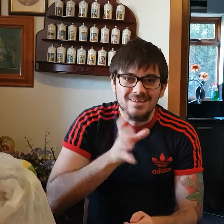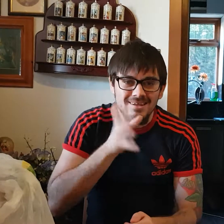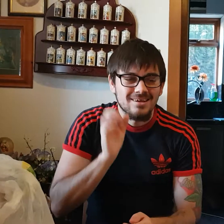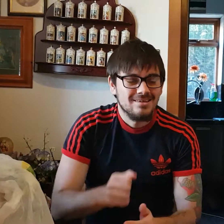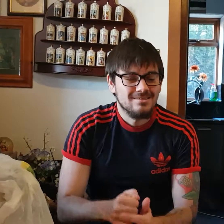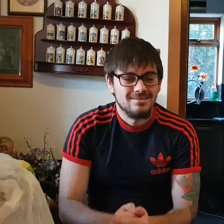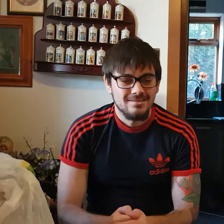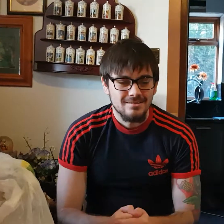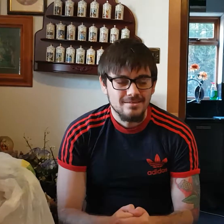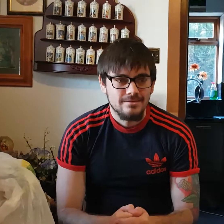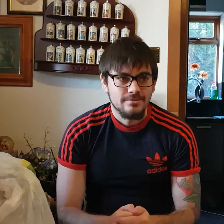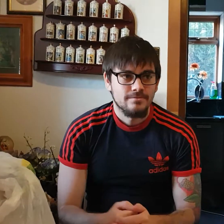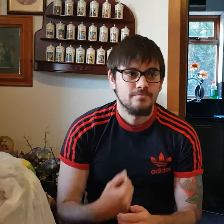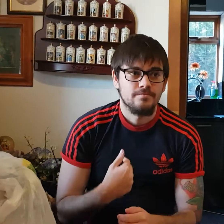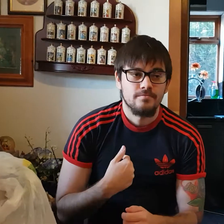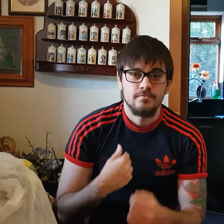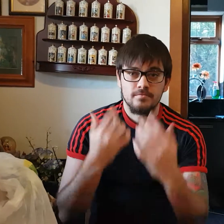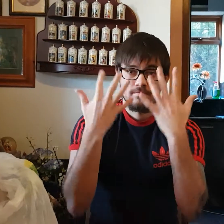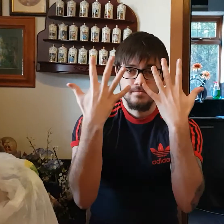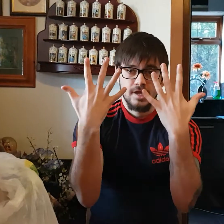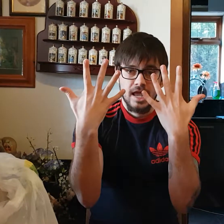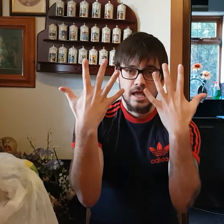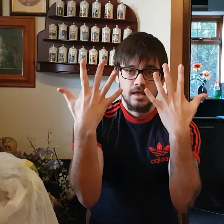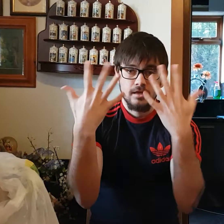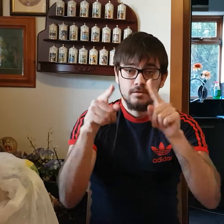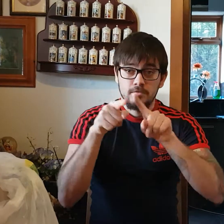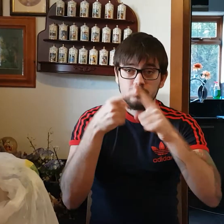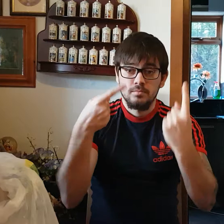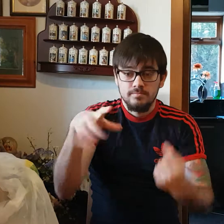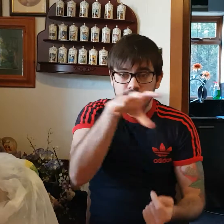Had to drink, yeah, I definitely had to drink lots of water.